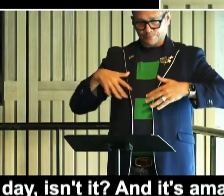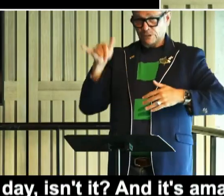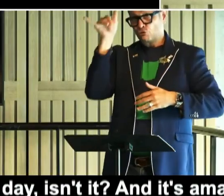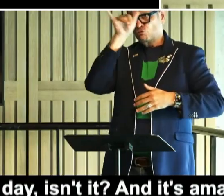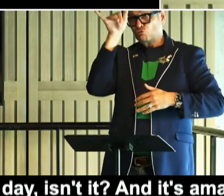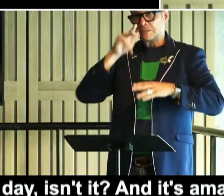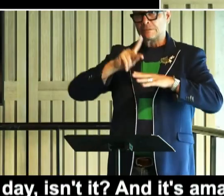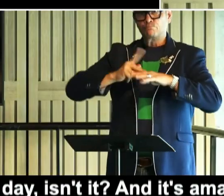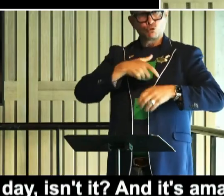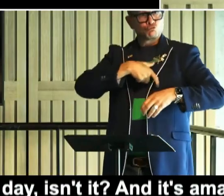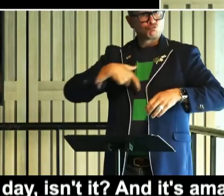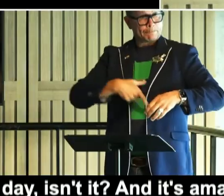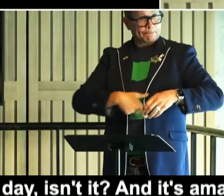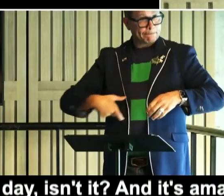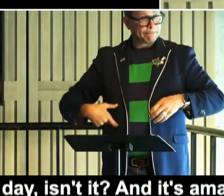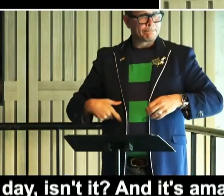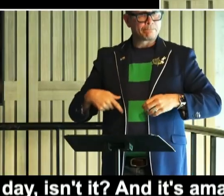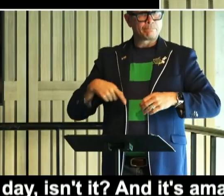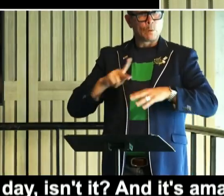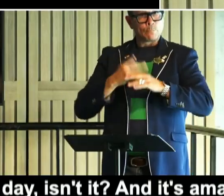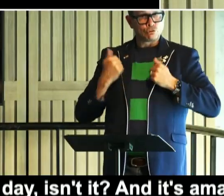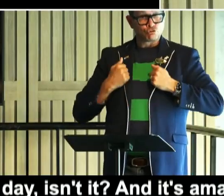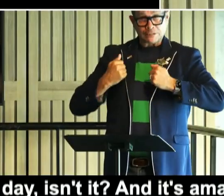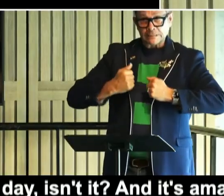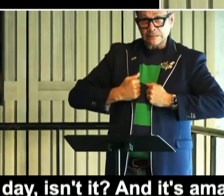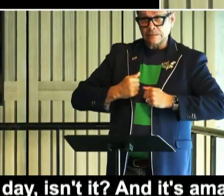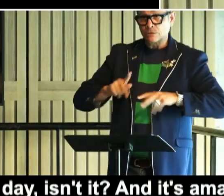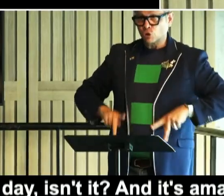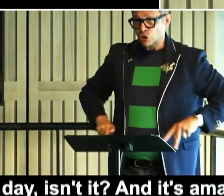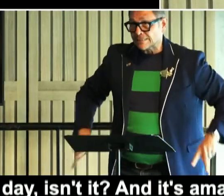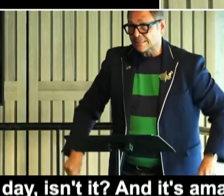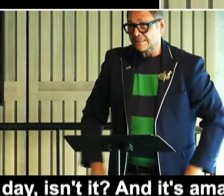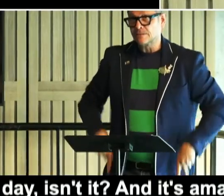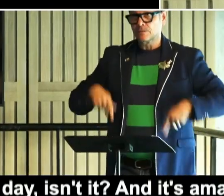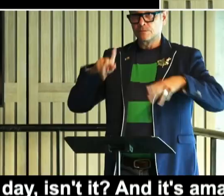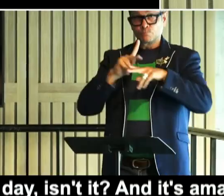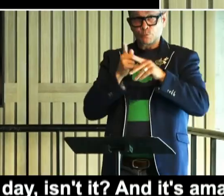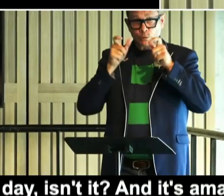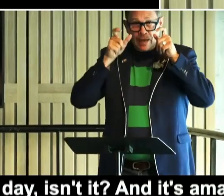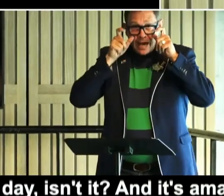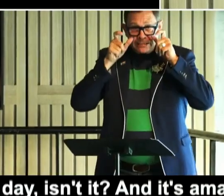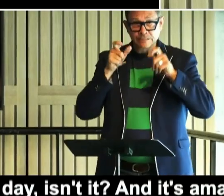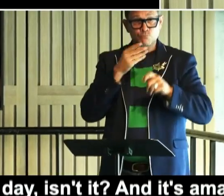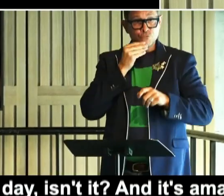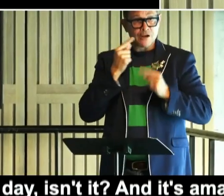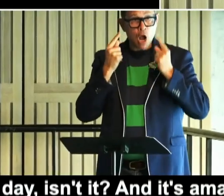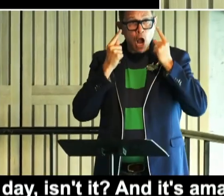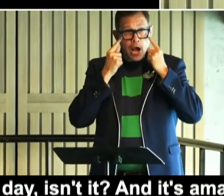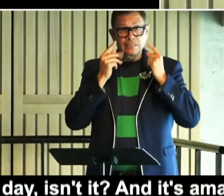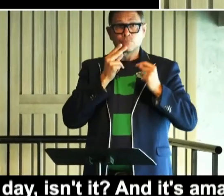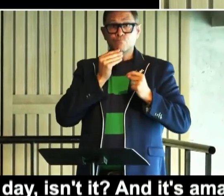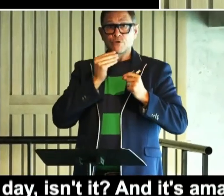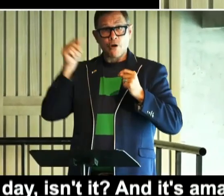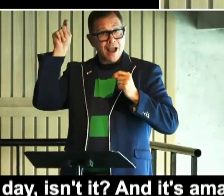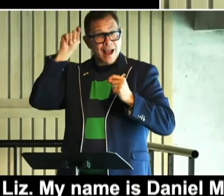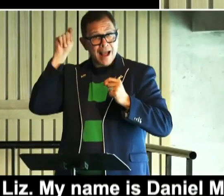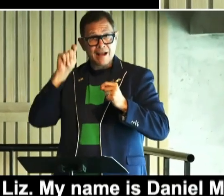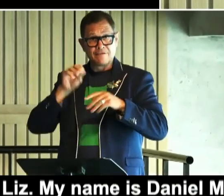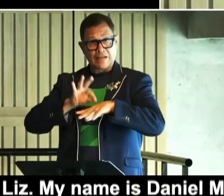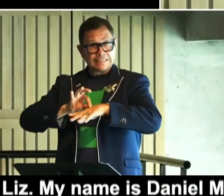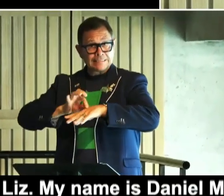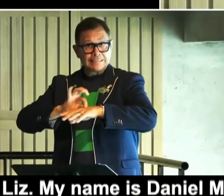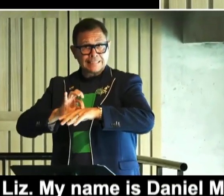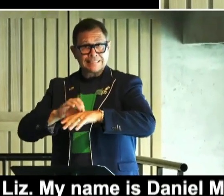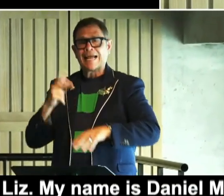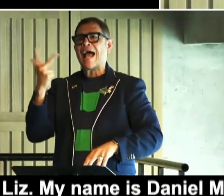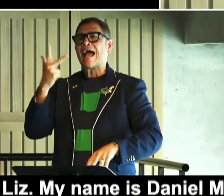My name is Daniel McDonald, and I'm wearing green and blue striped t-shirt with a blue jacket, blue jeans,